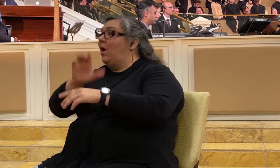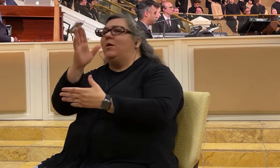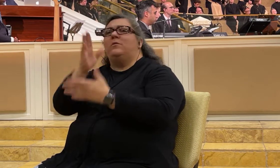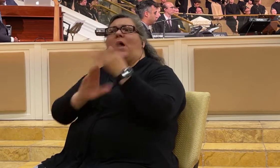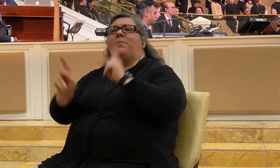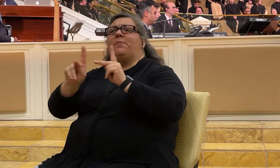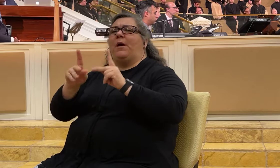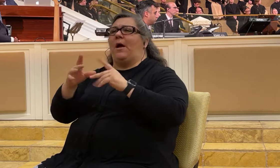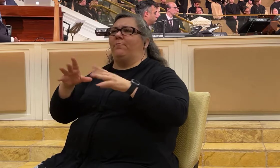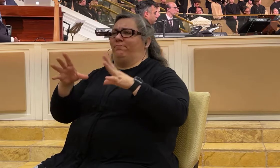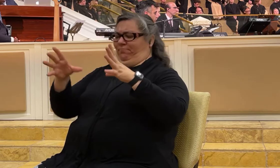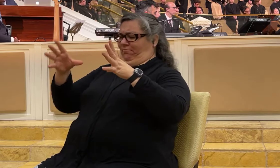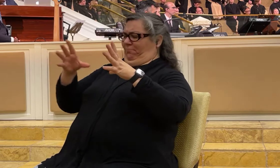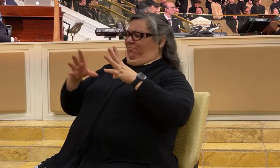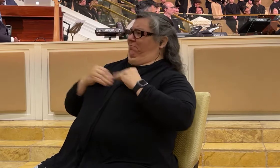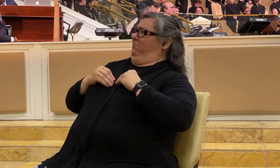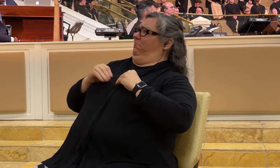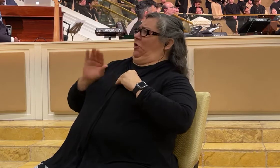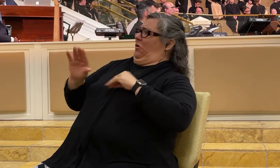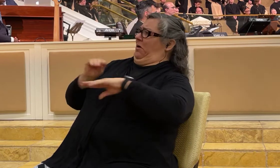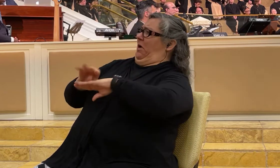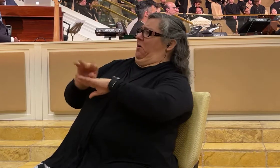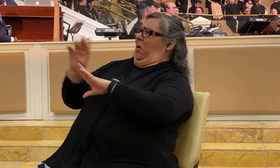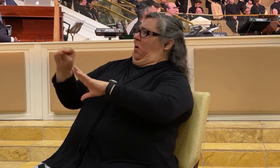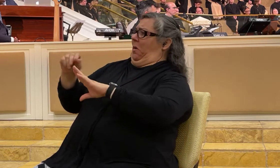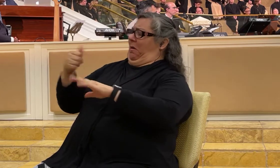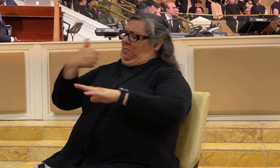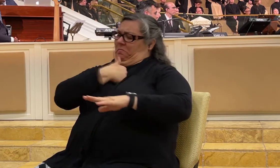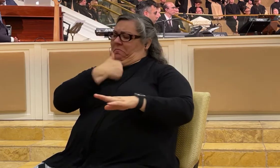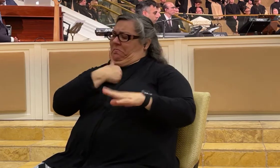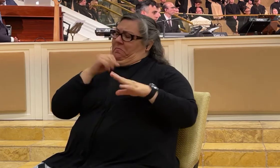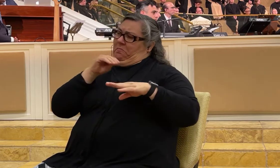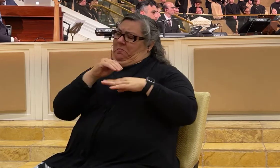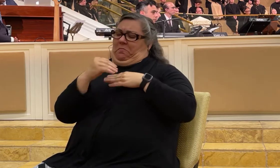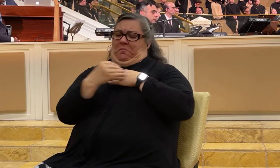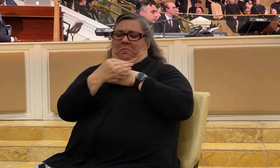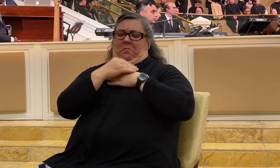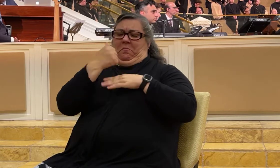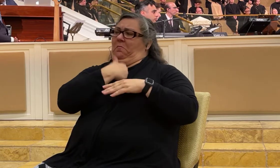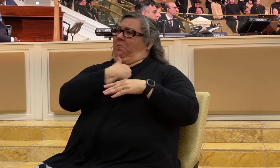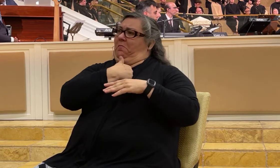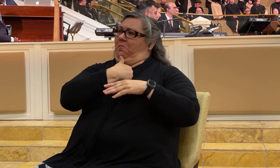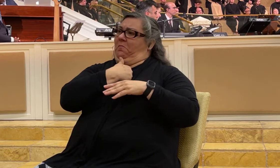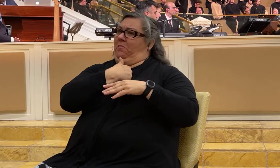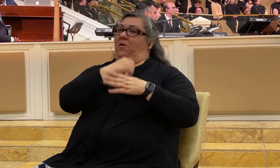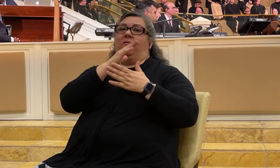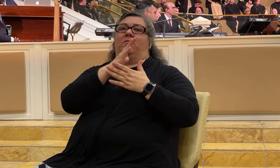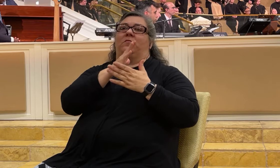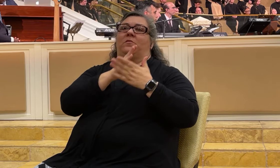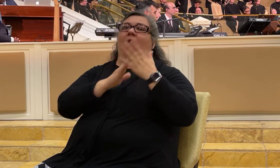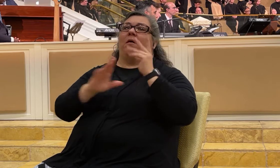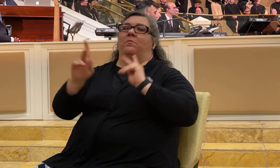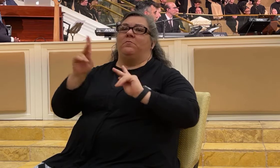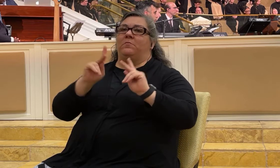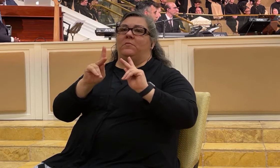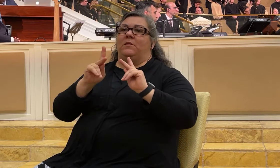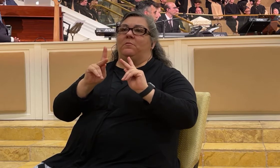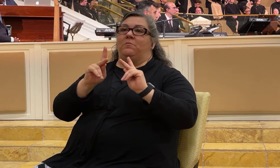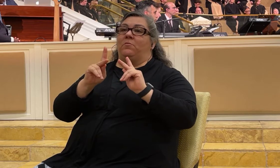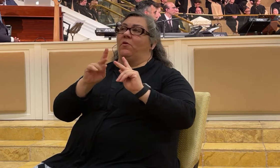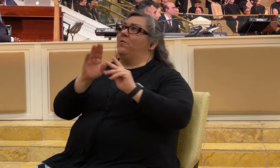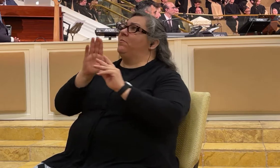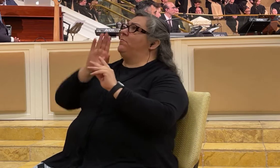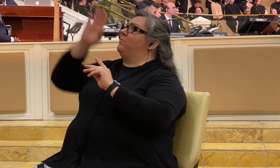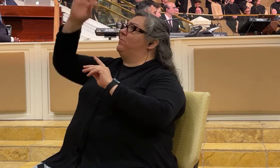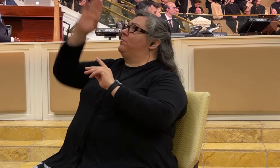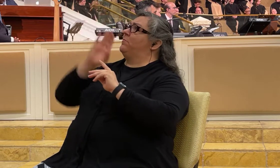take anybody's counsel because they have their own counsel. They have a direct line to God that does not go through parents, that does not